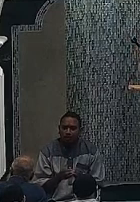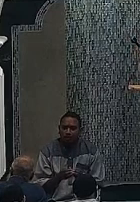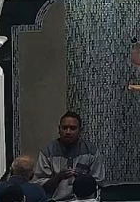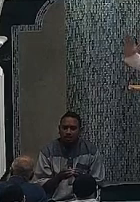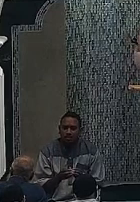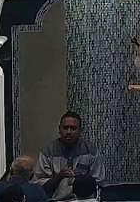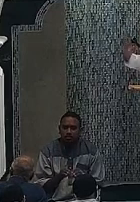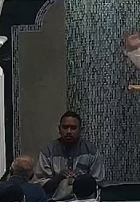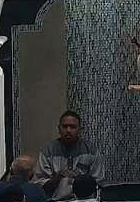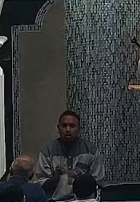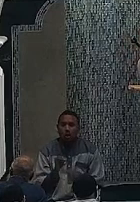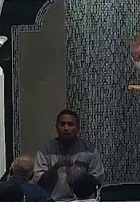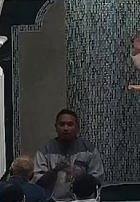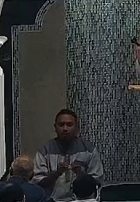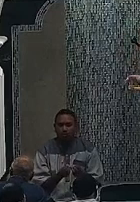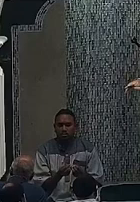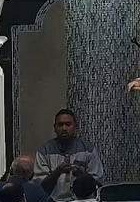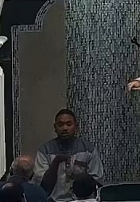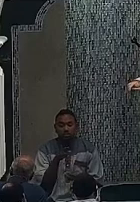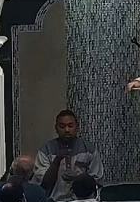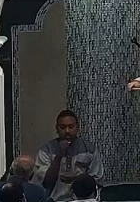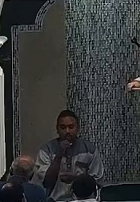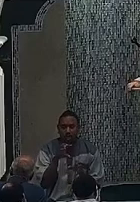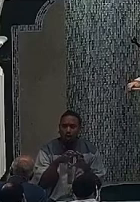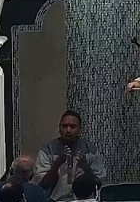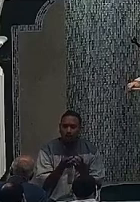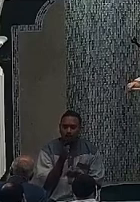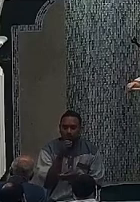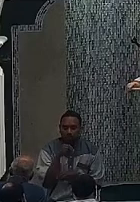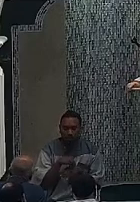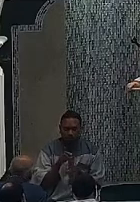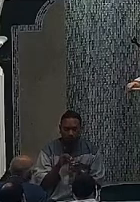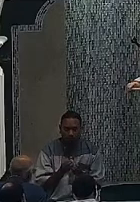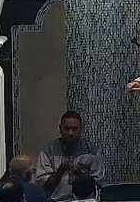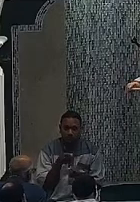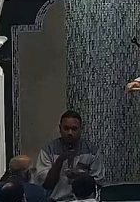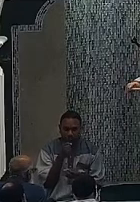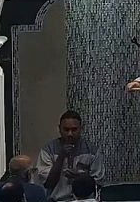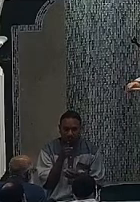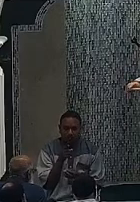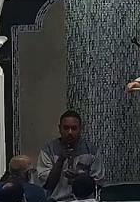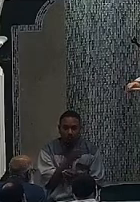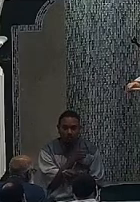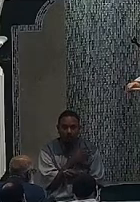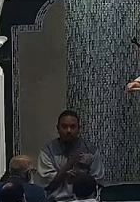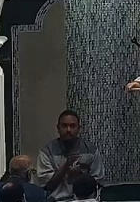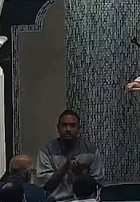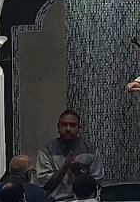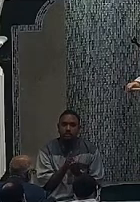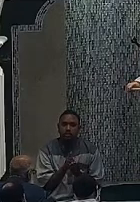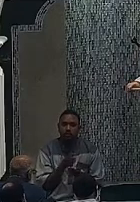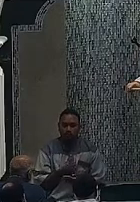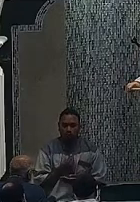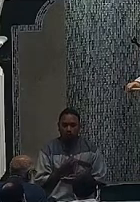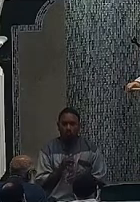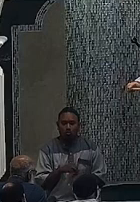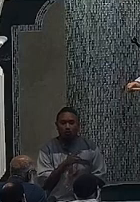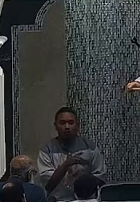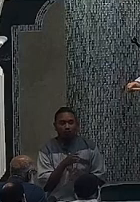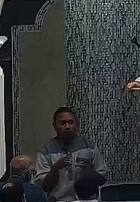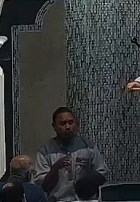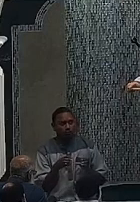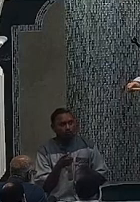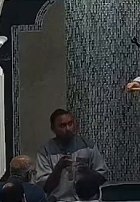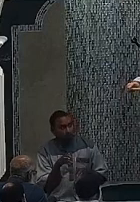deaf brothers and sisters to come and watch the khutbah bi-idhnillahi ta'ala. So again, jazakum Allah